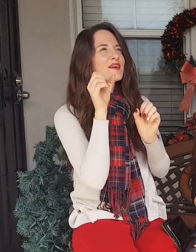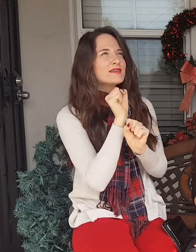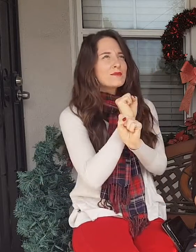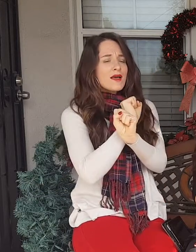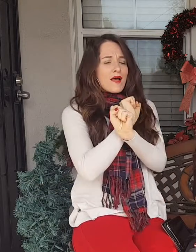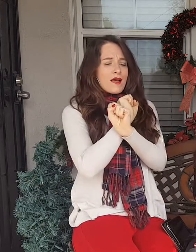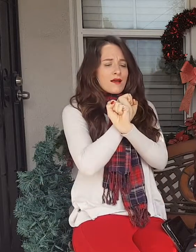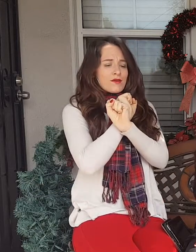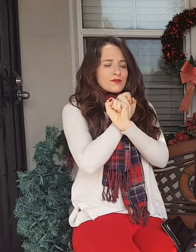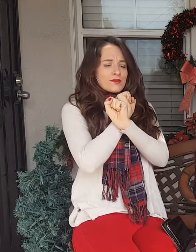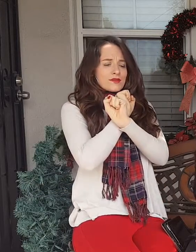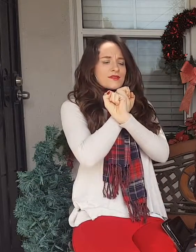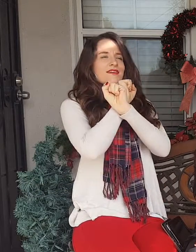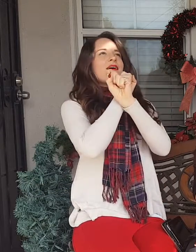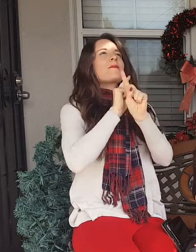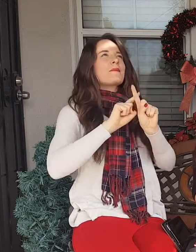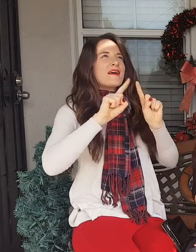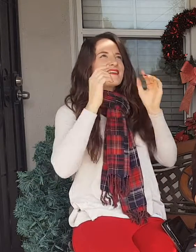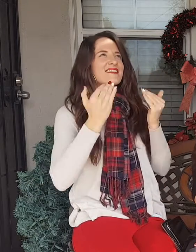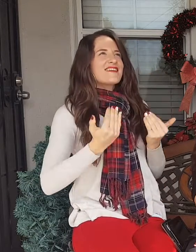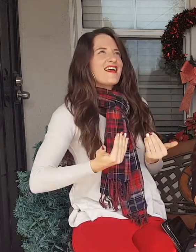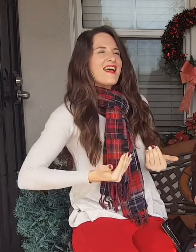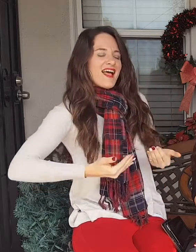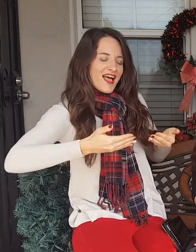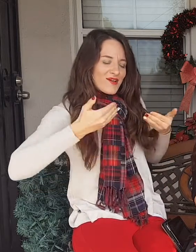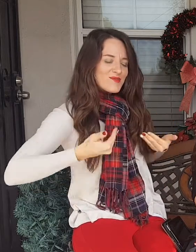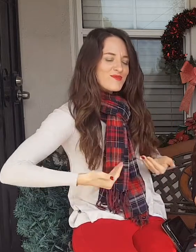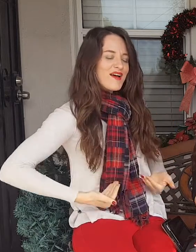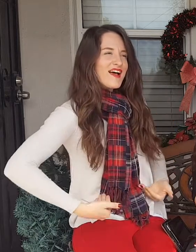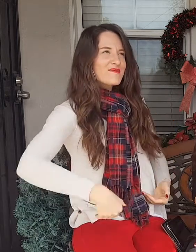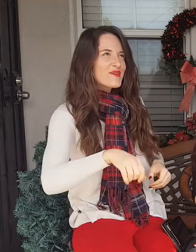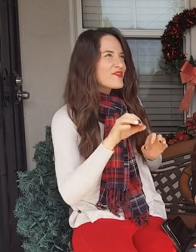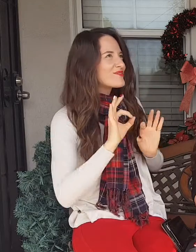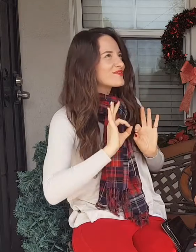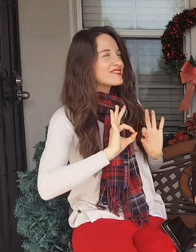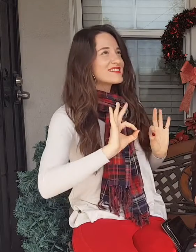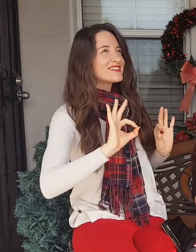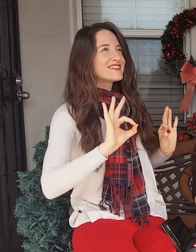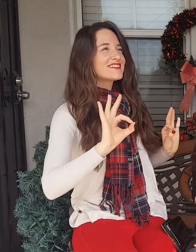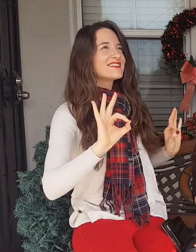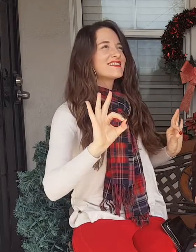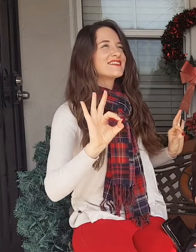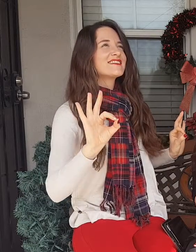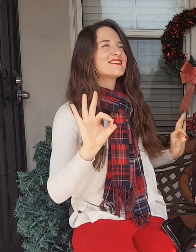was bound, but now I'm free.